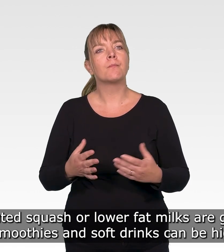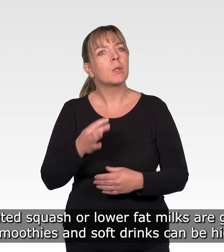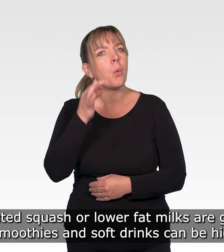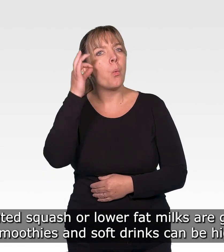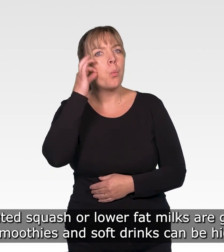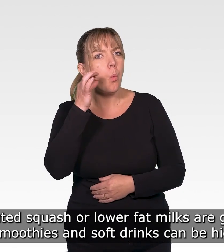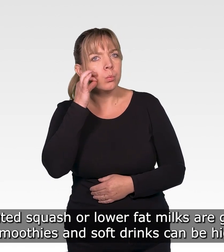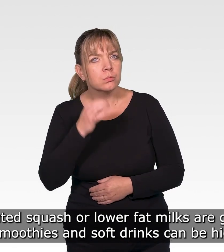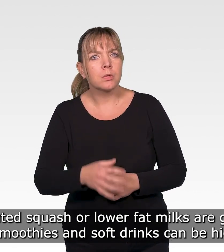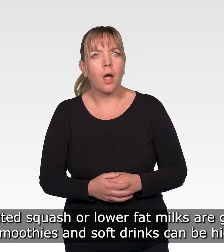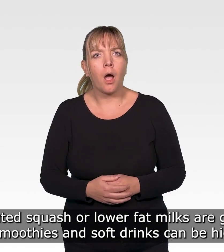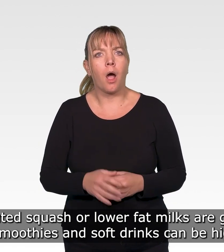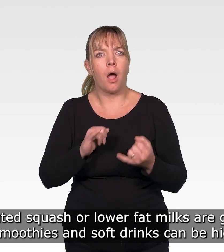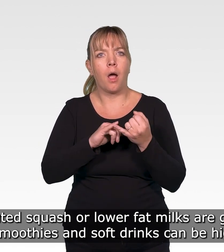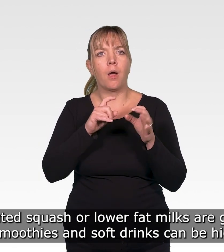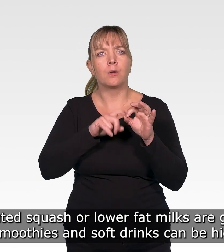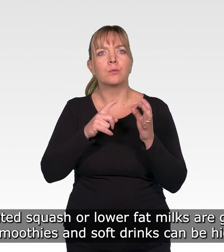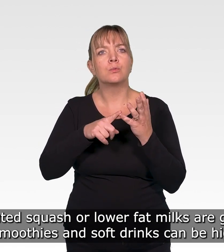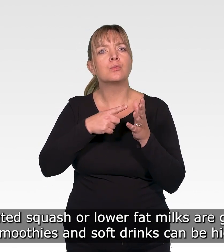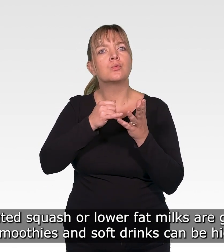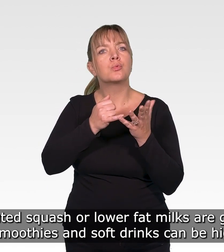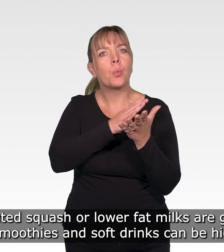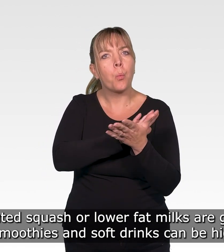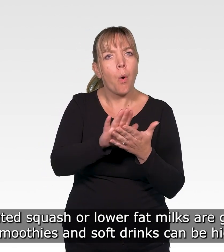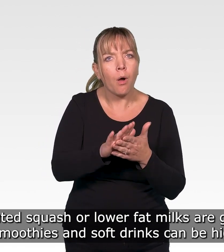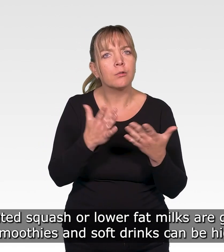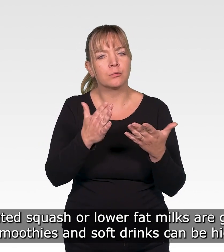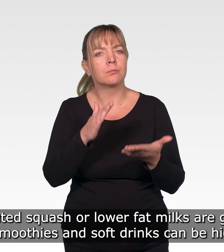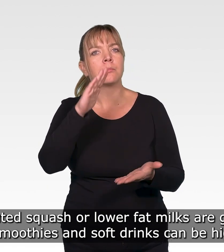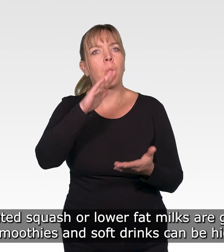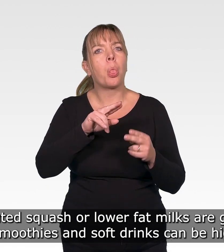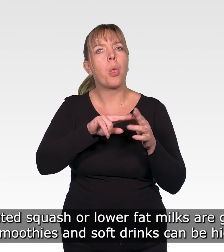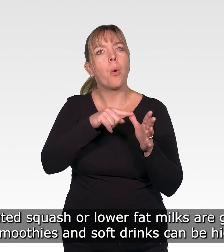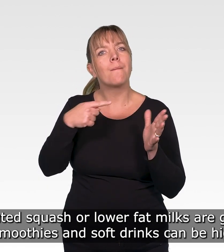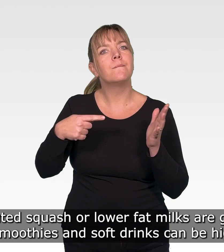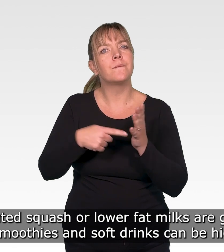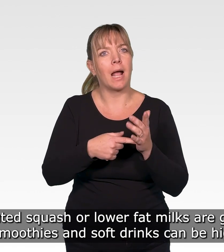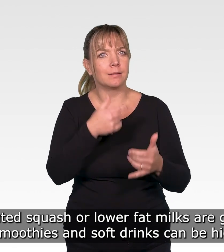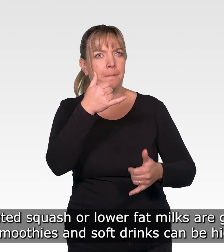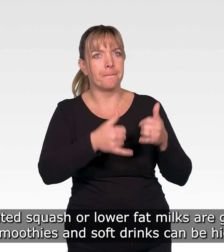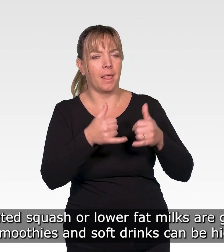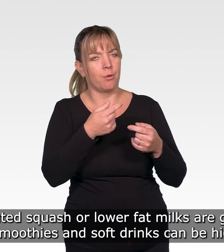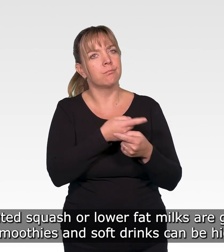Water and diluted squash or lower-fat milks are good choices.